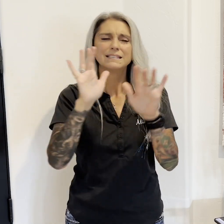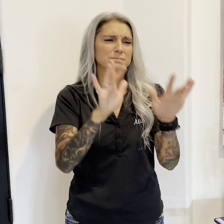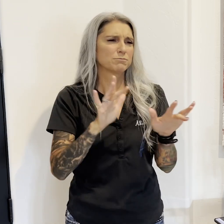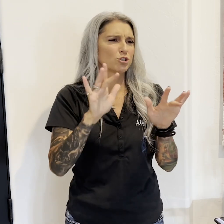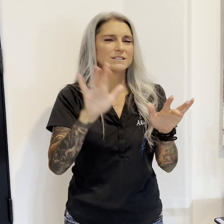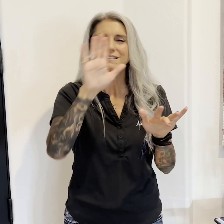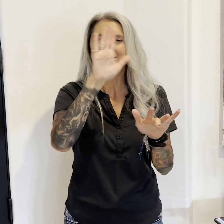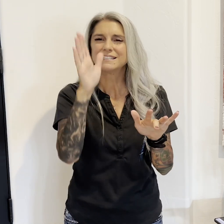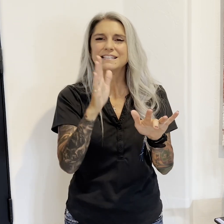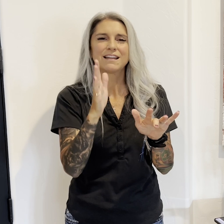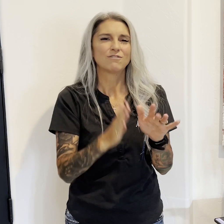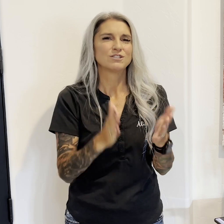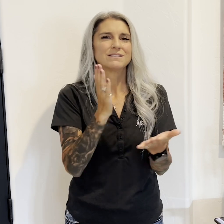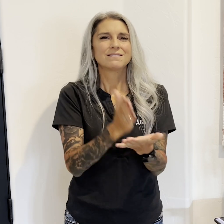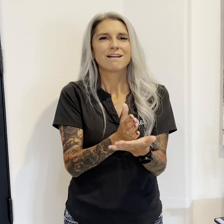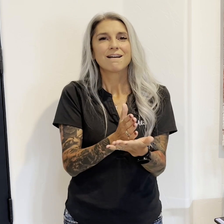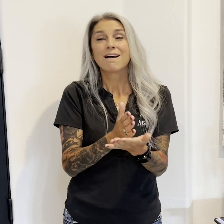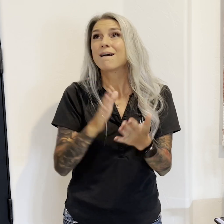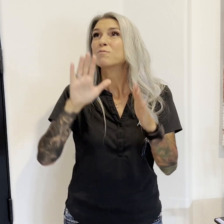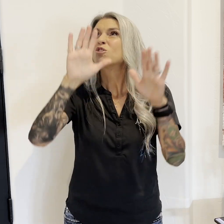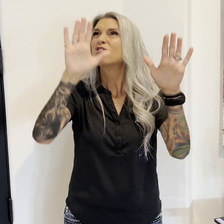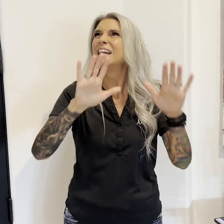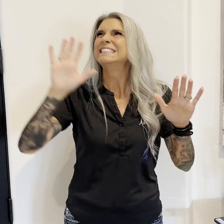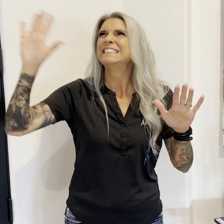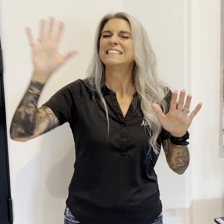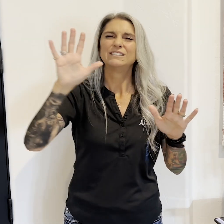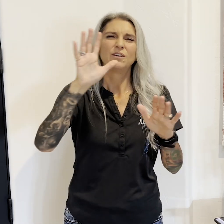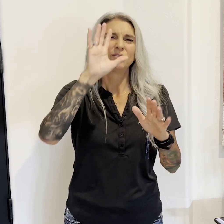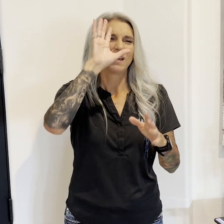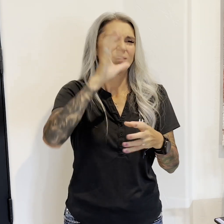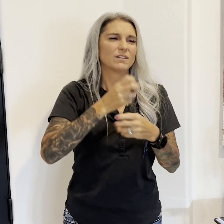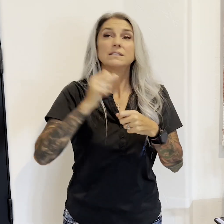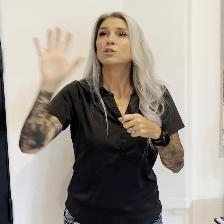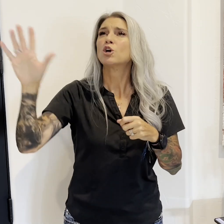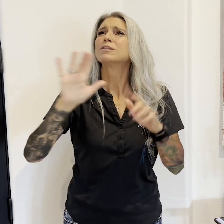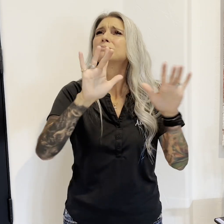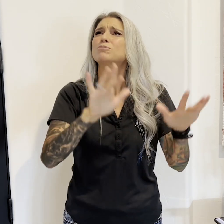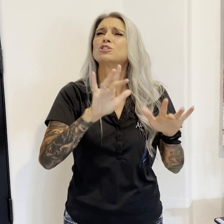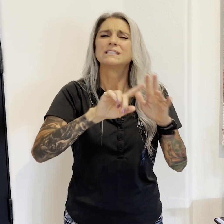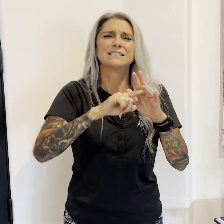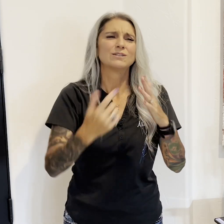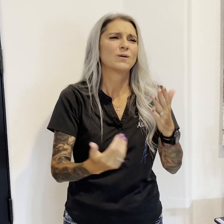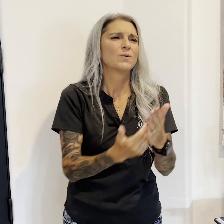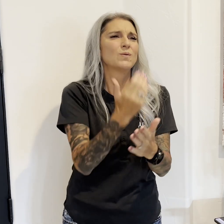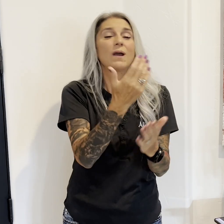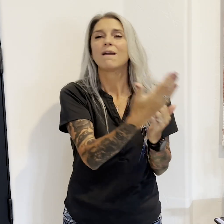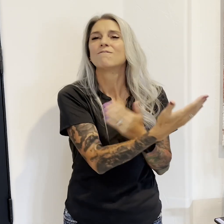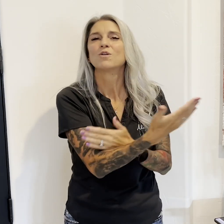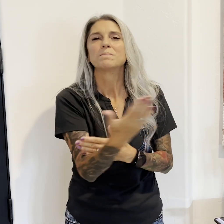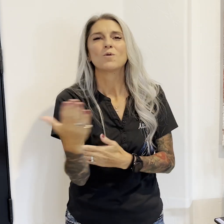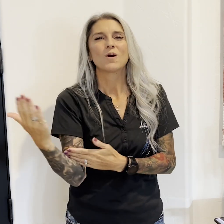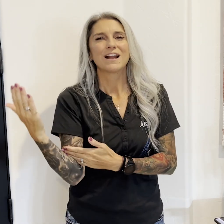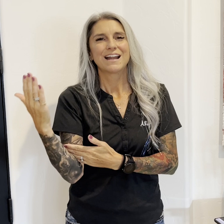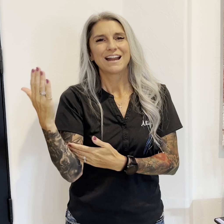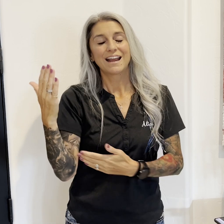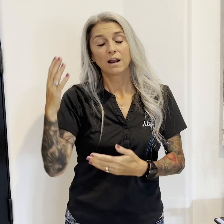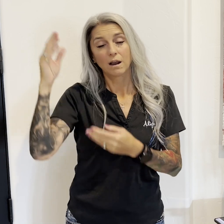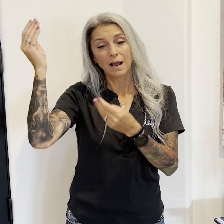ends. His mercies never cease. Great is his faithfulness. His mercies begin afresh